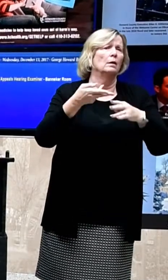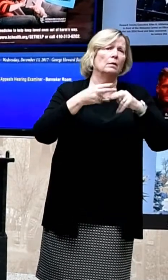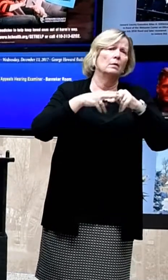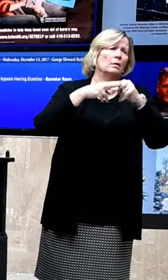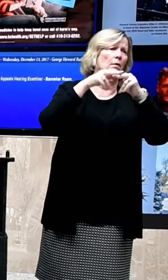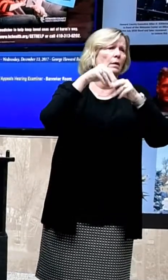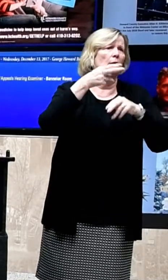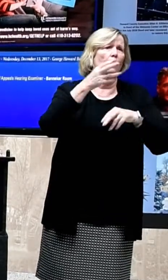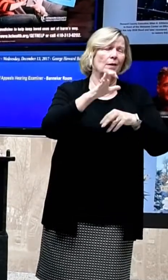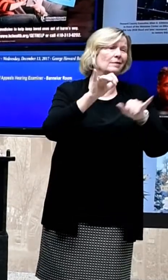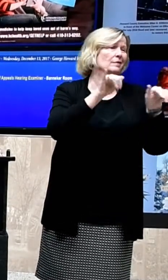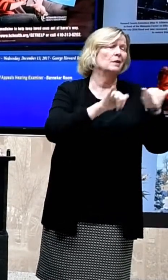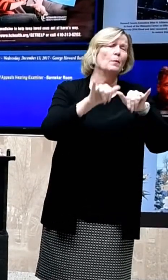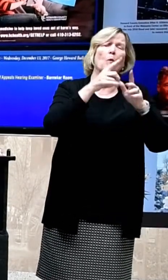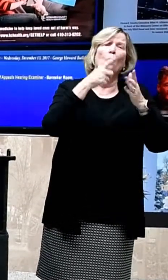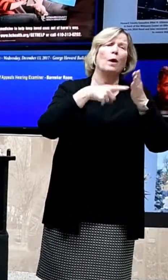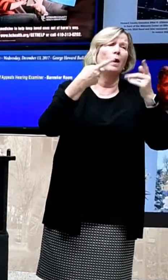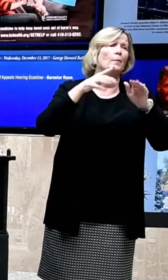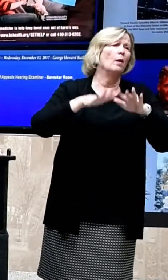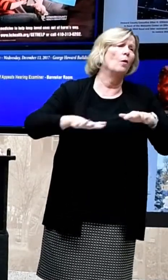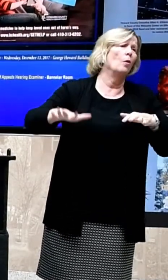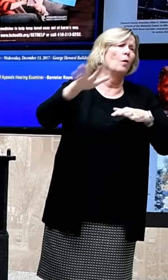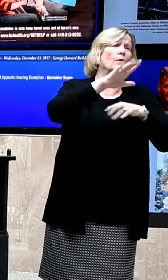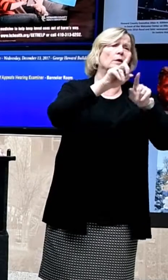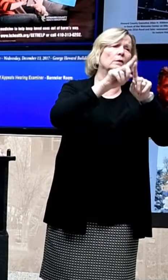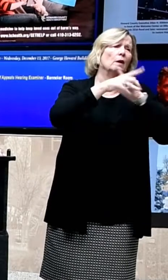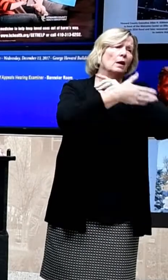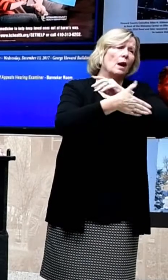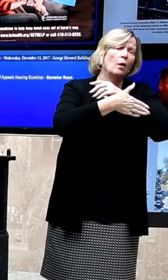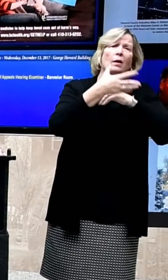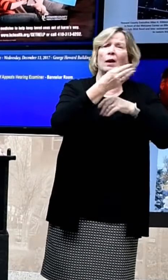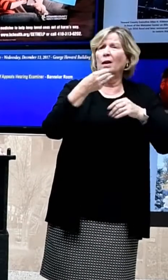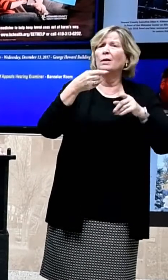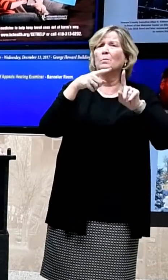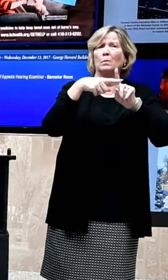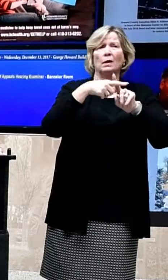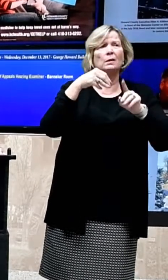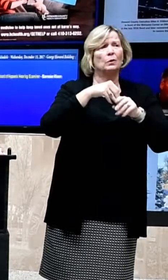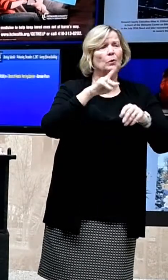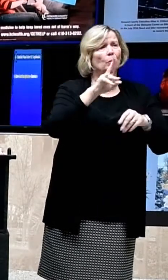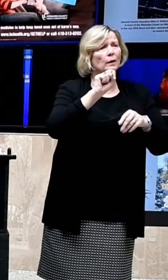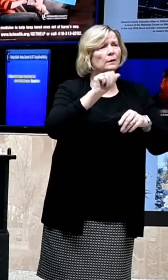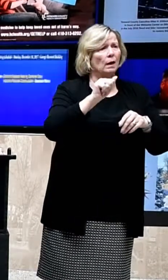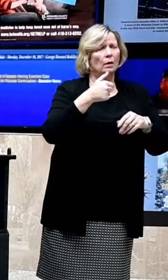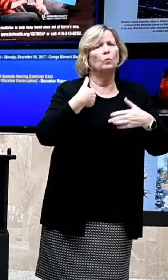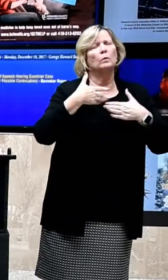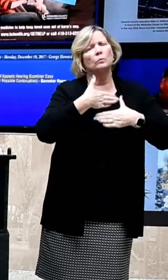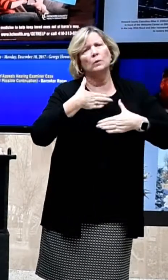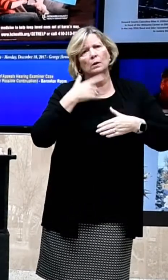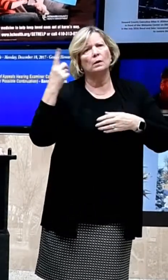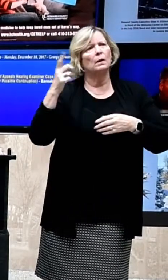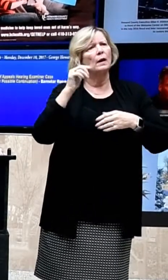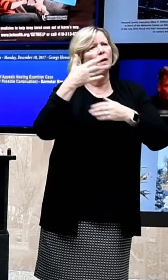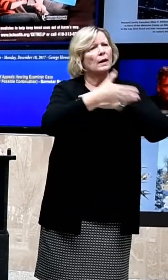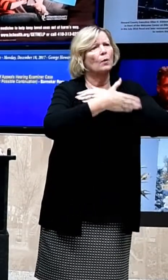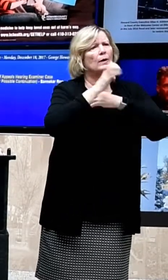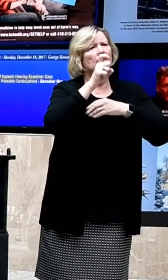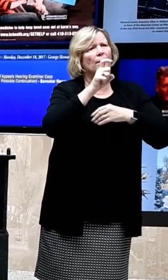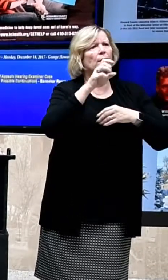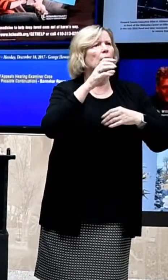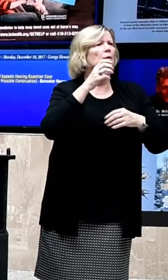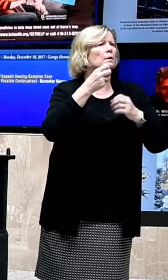counties and the United States. We are appreciative of County Executive Kittleman's support,